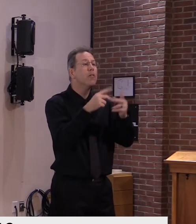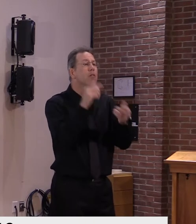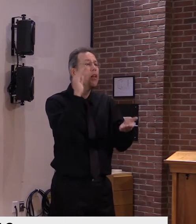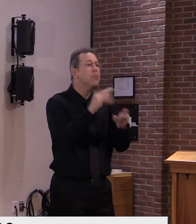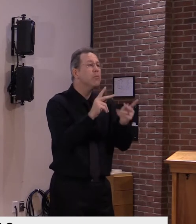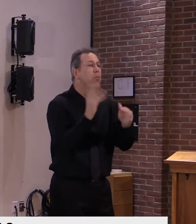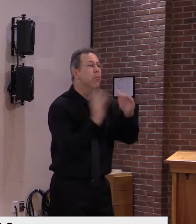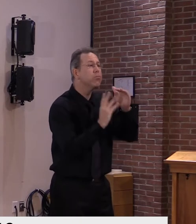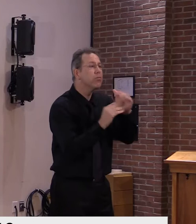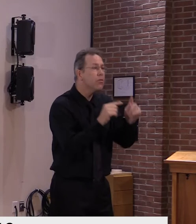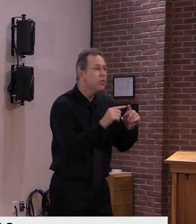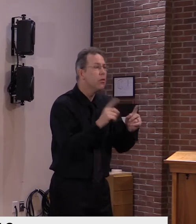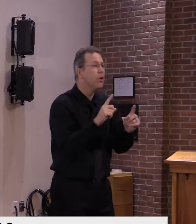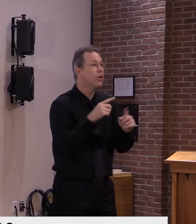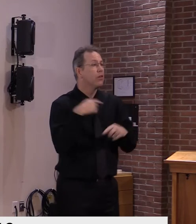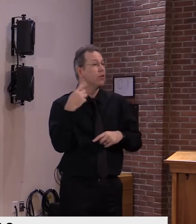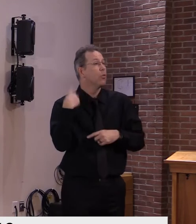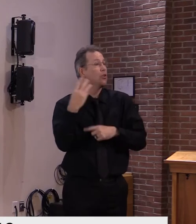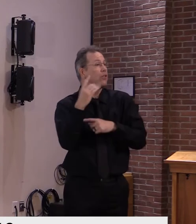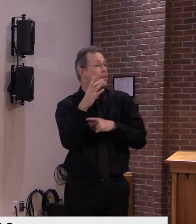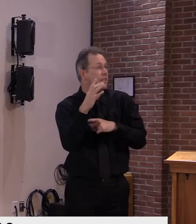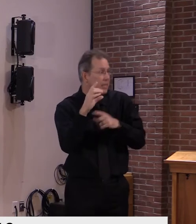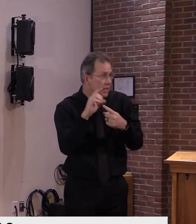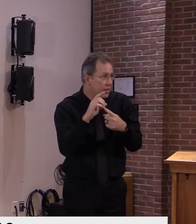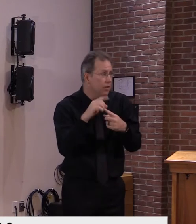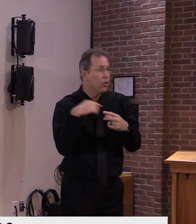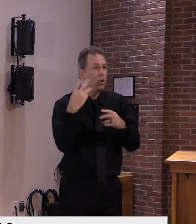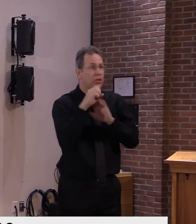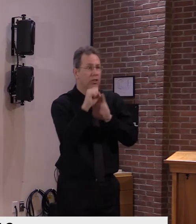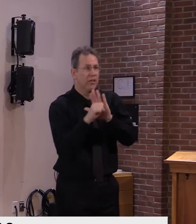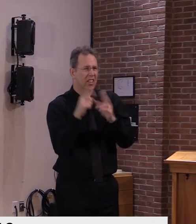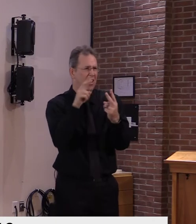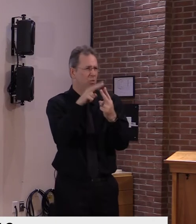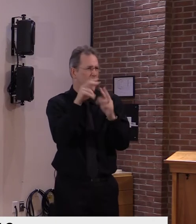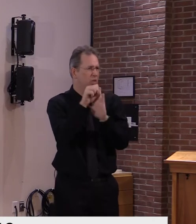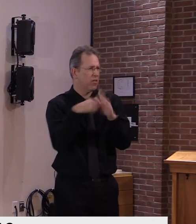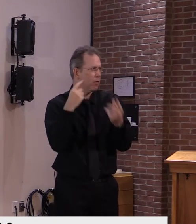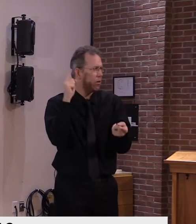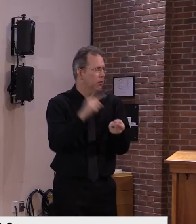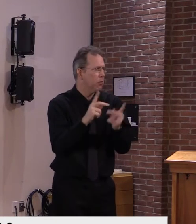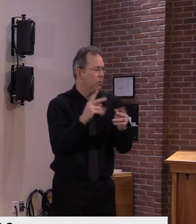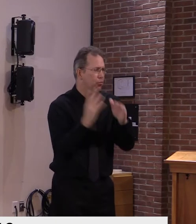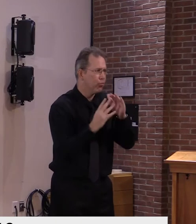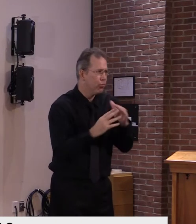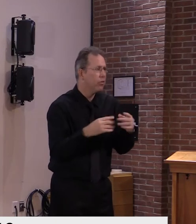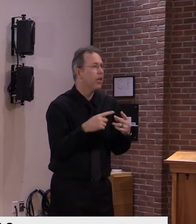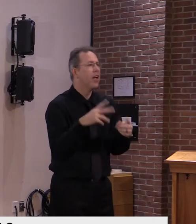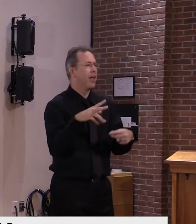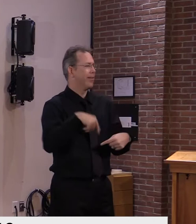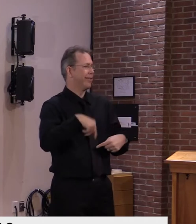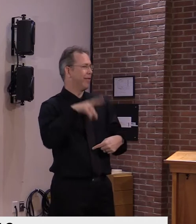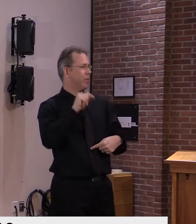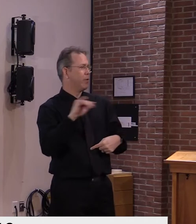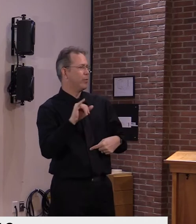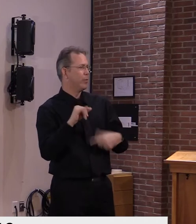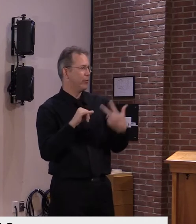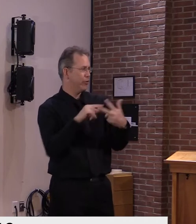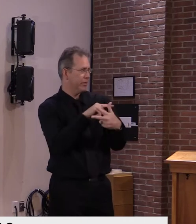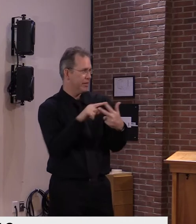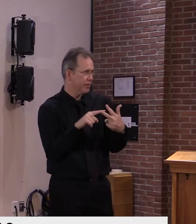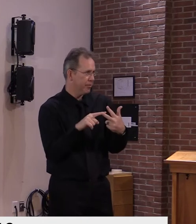Washington State, and Vermont, at about 20%. From my viewpoint, I hope we achieved even